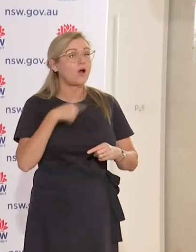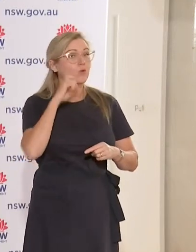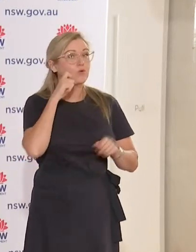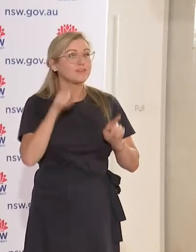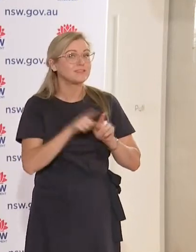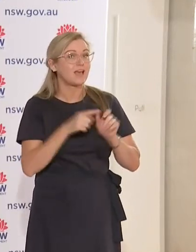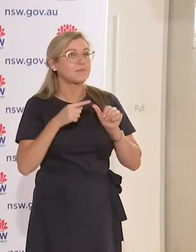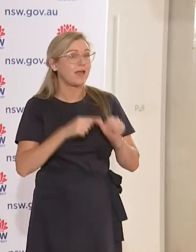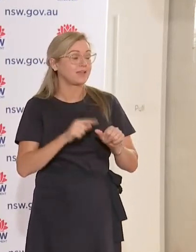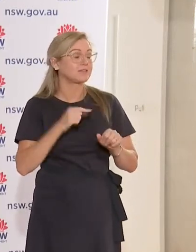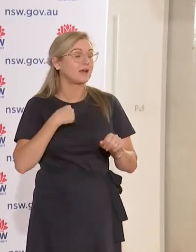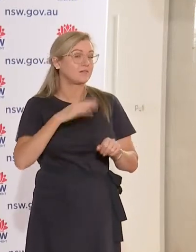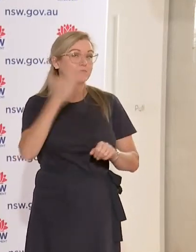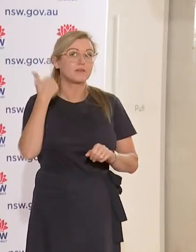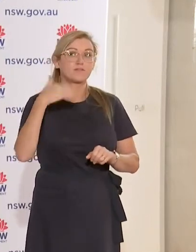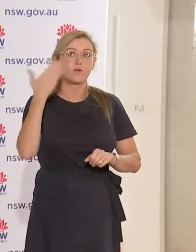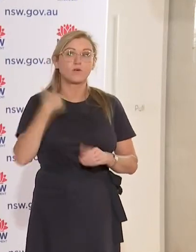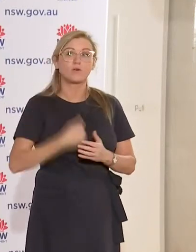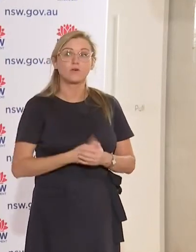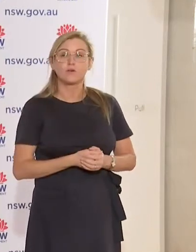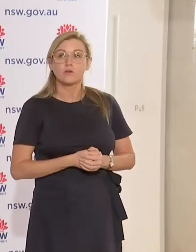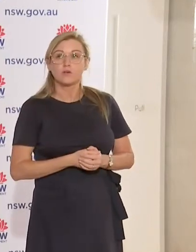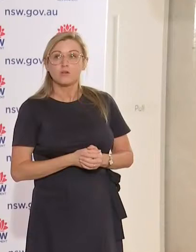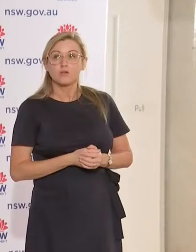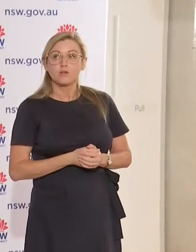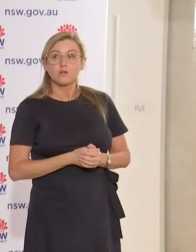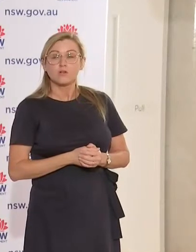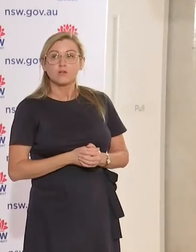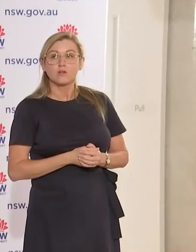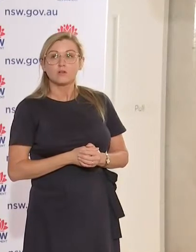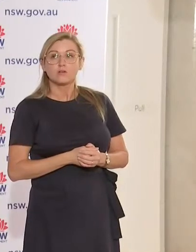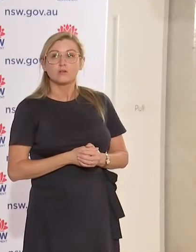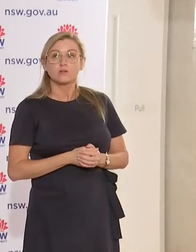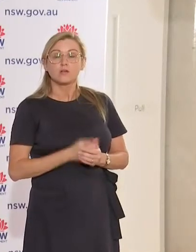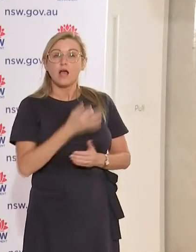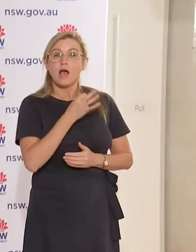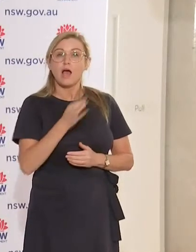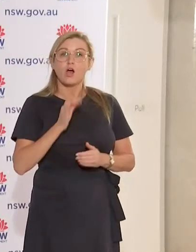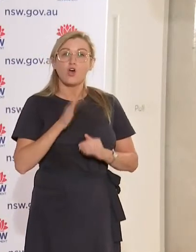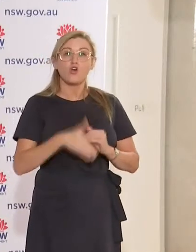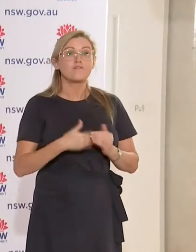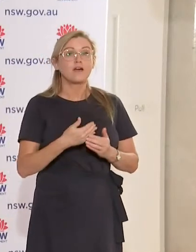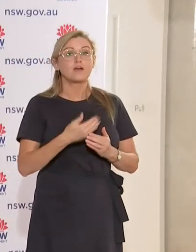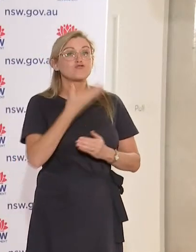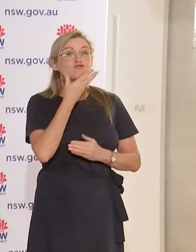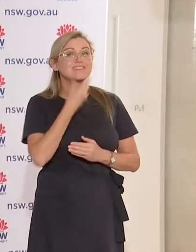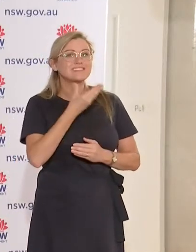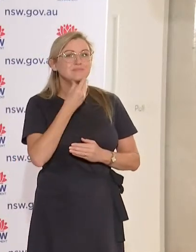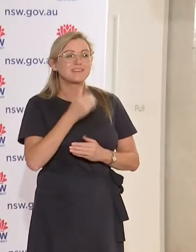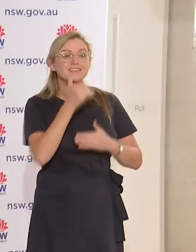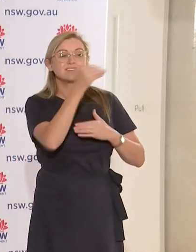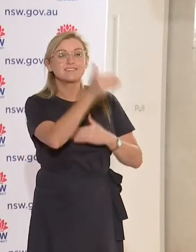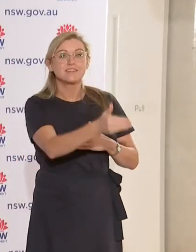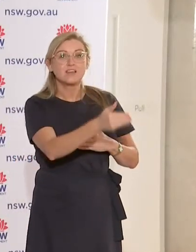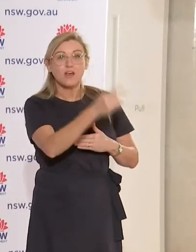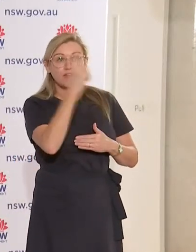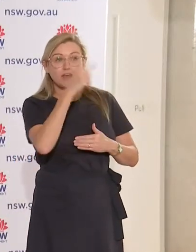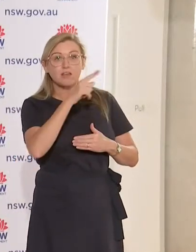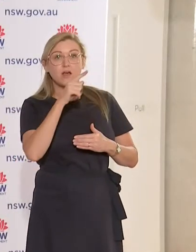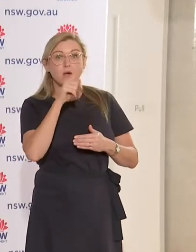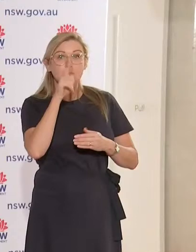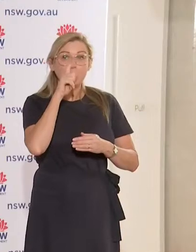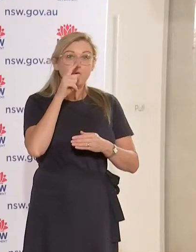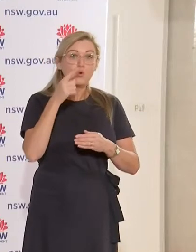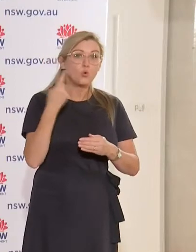previously. Australians getting home for Christmas. I'm sorry? Australians getting home for Christmas. You've been quite strong on that. Is there any progress on